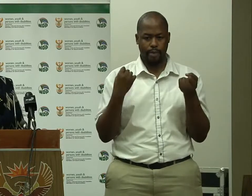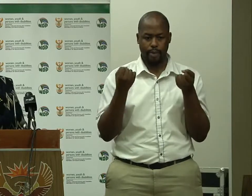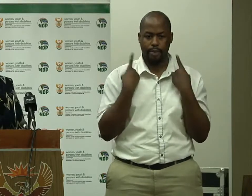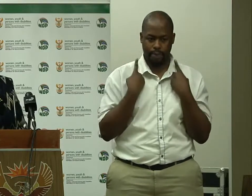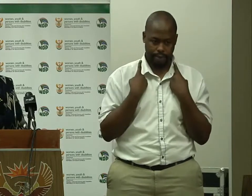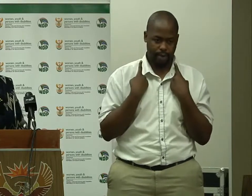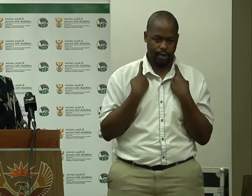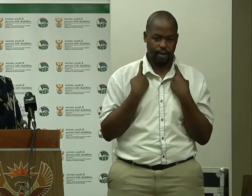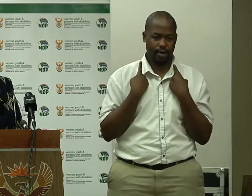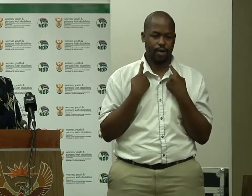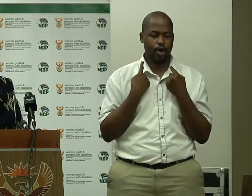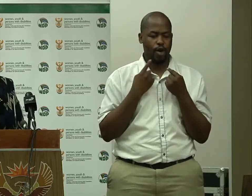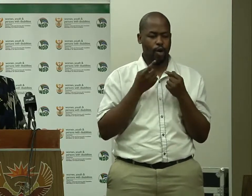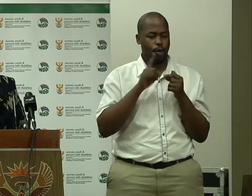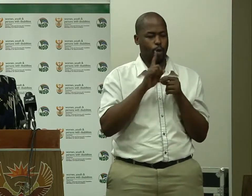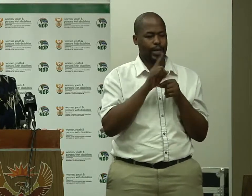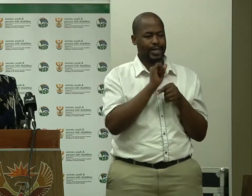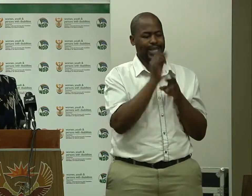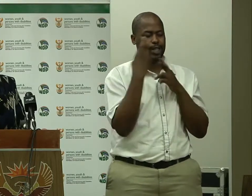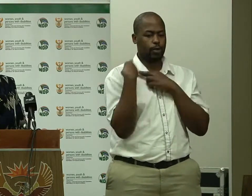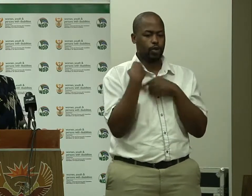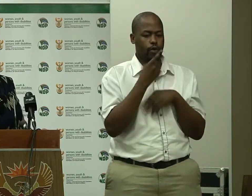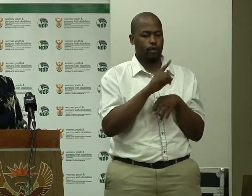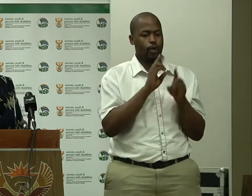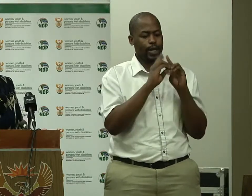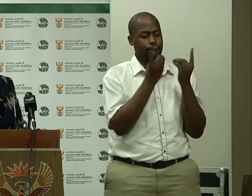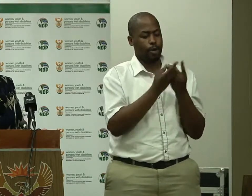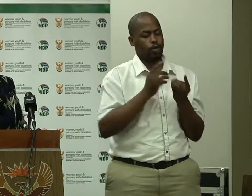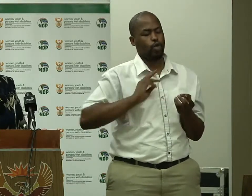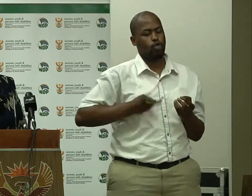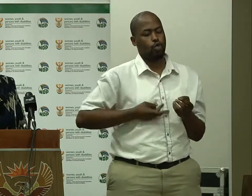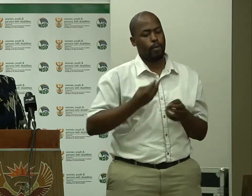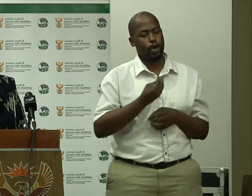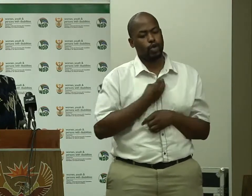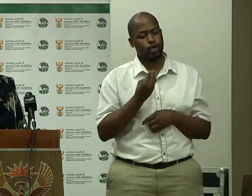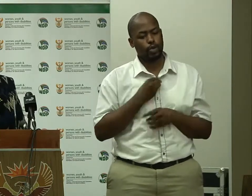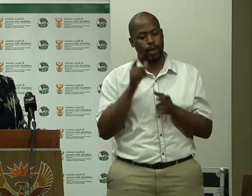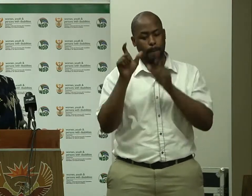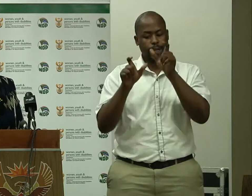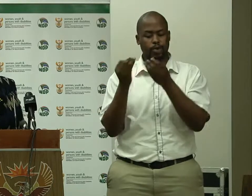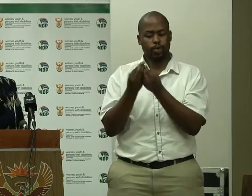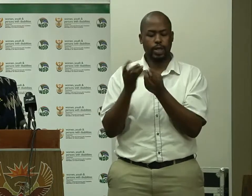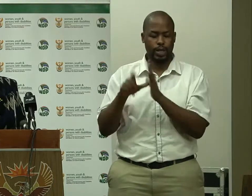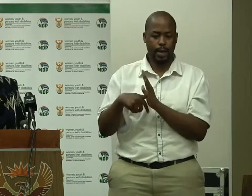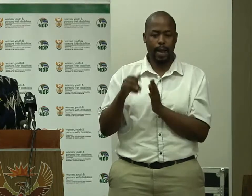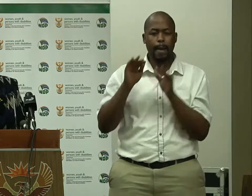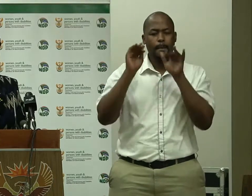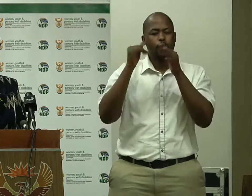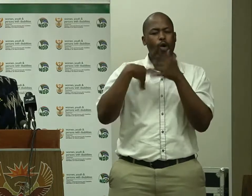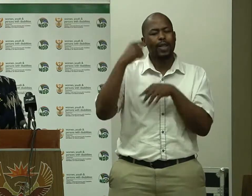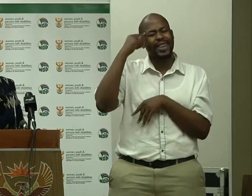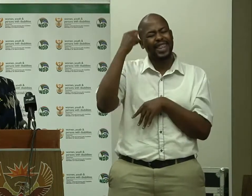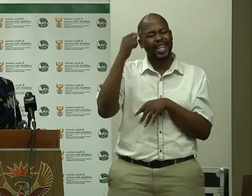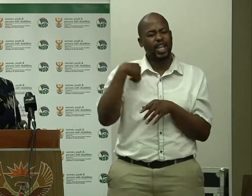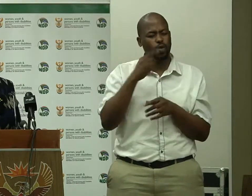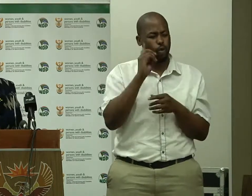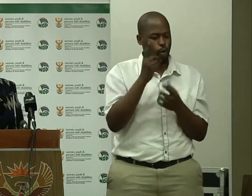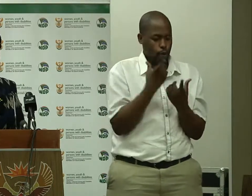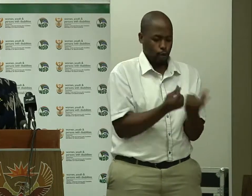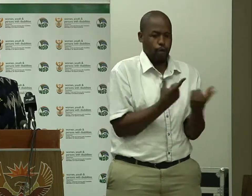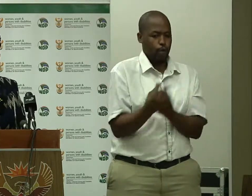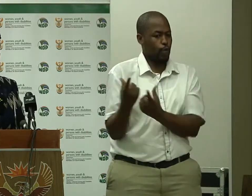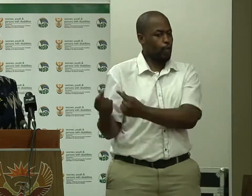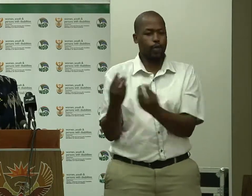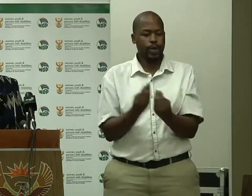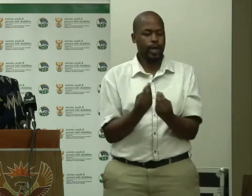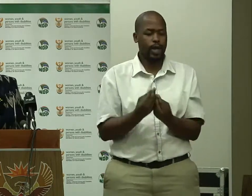of what the mandate of the Department of Women, Youth and Persons with Disabilities is. People think we implement. People will be asking you,